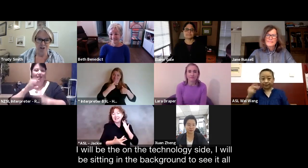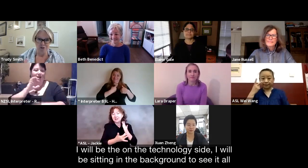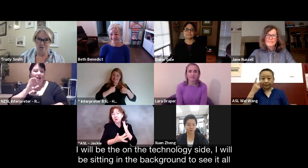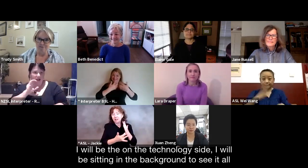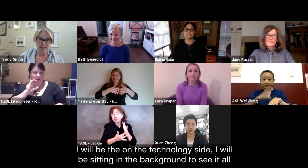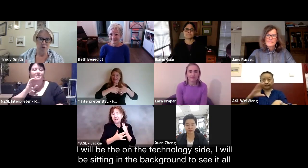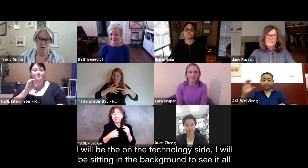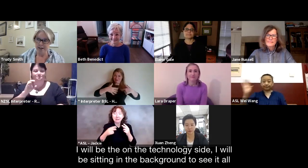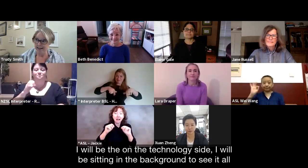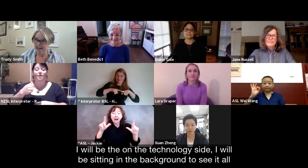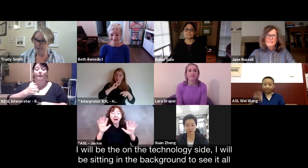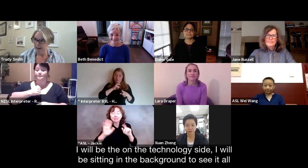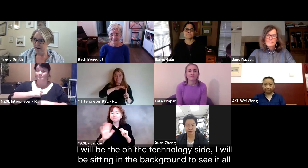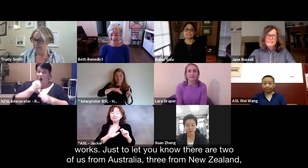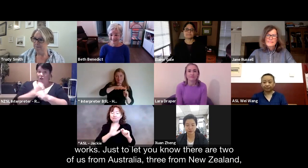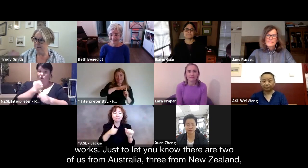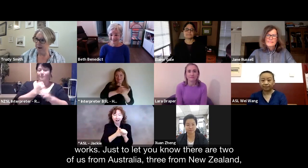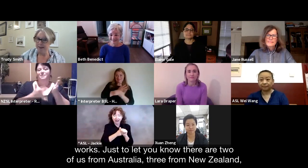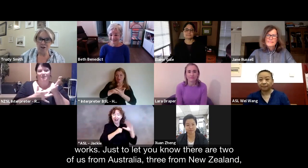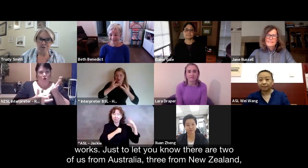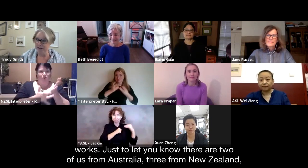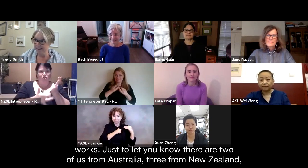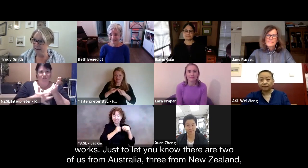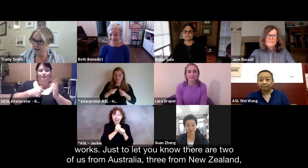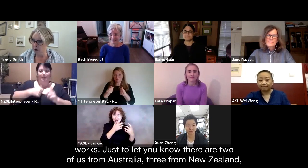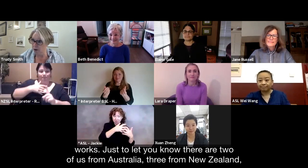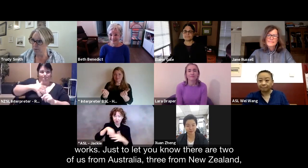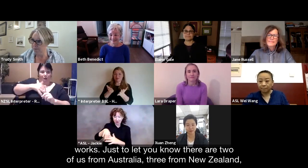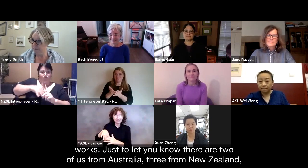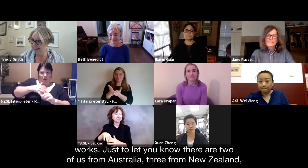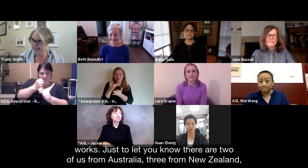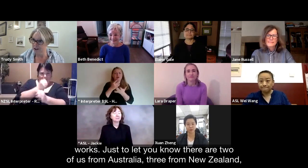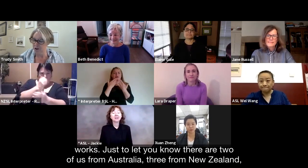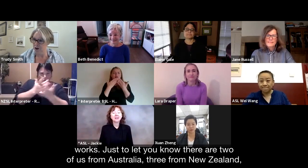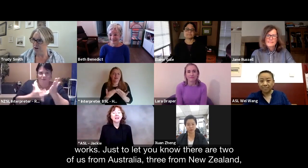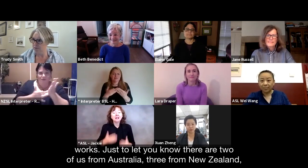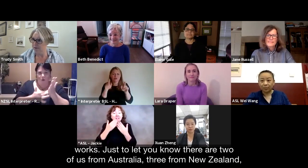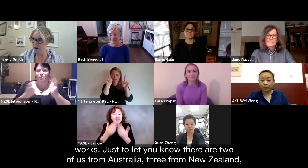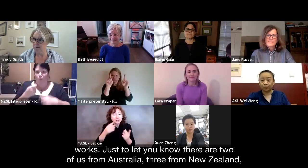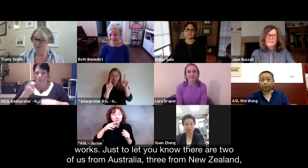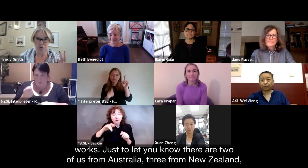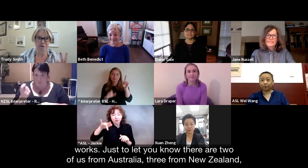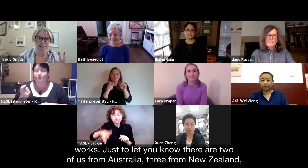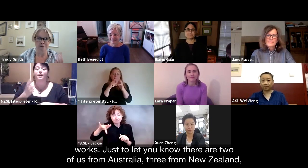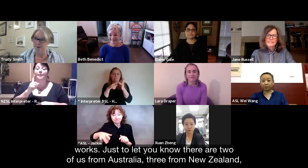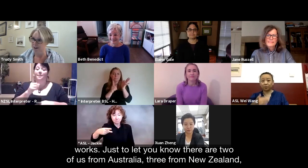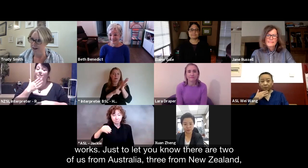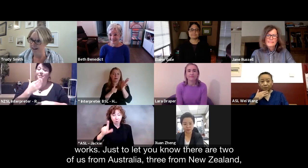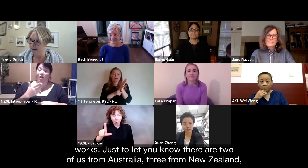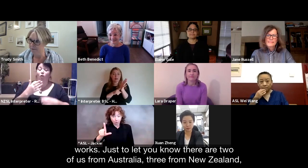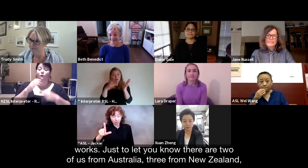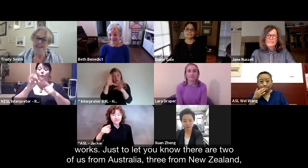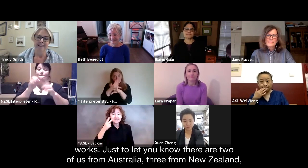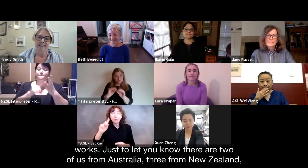to make sure it all works. But thank you for filling in the poll. Just to let you know, we've got two of us from